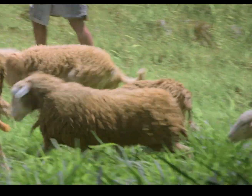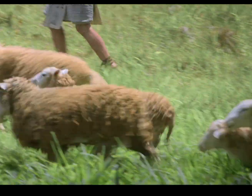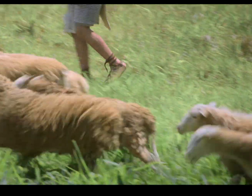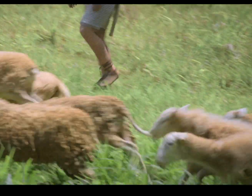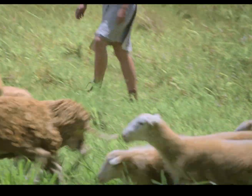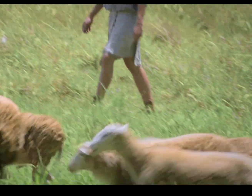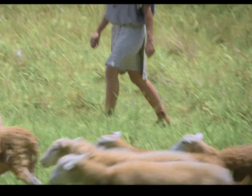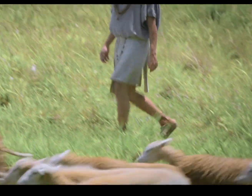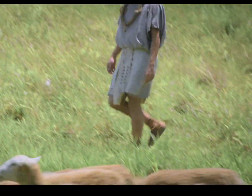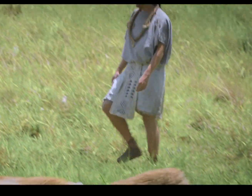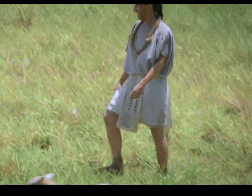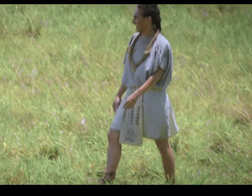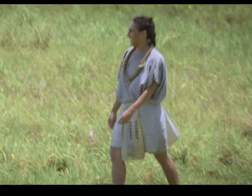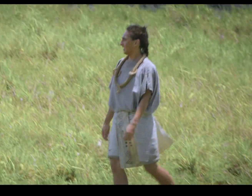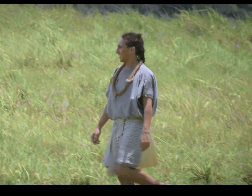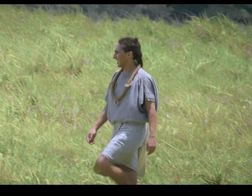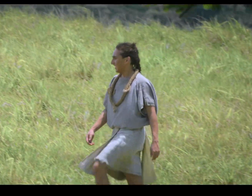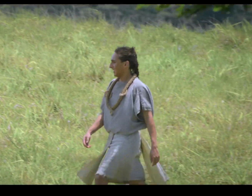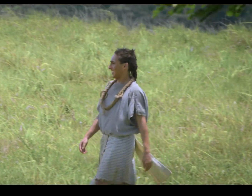Let